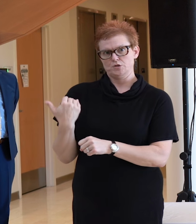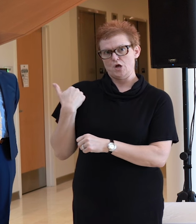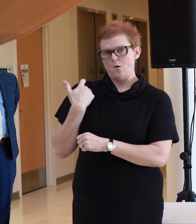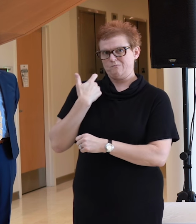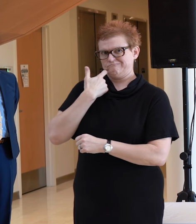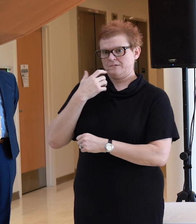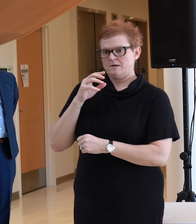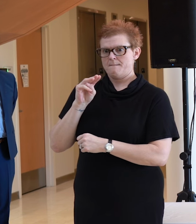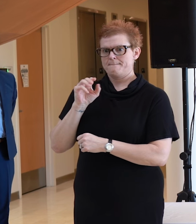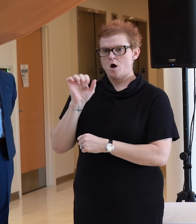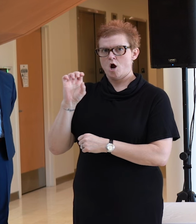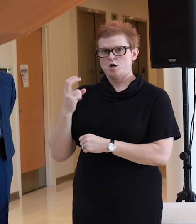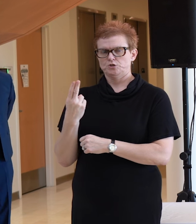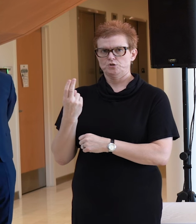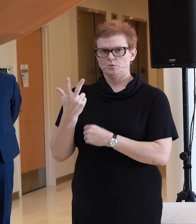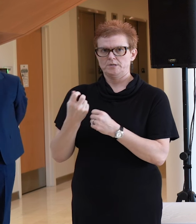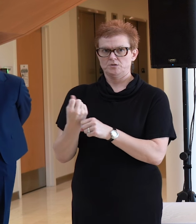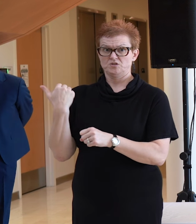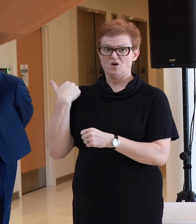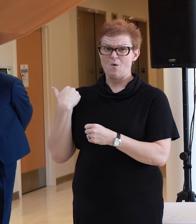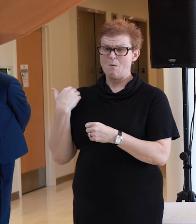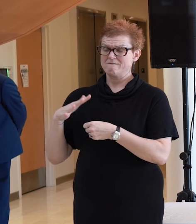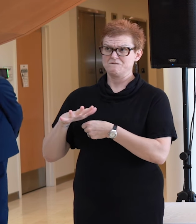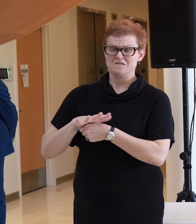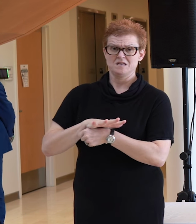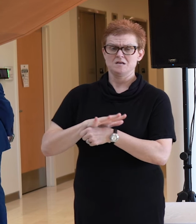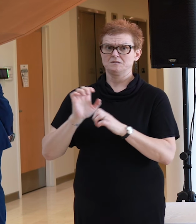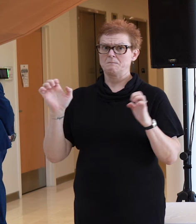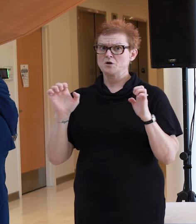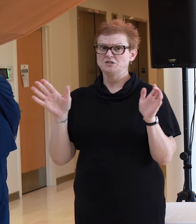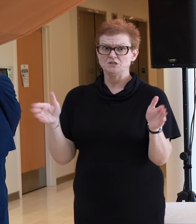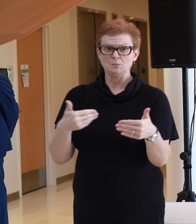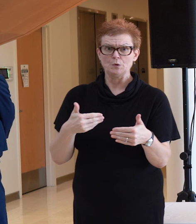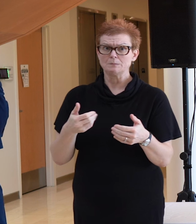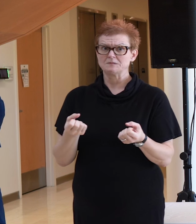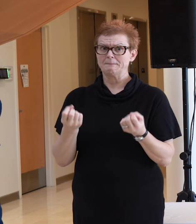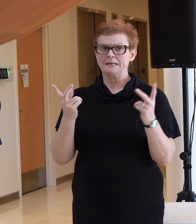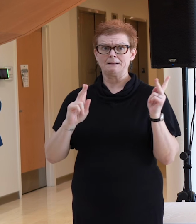hospital ICUs and our emergency rooms and taking the lives of